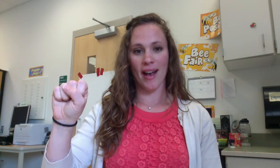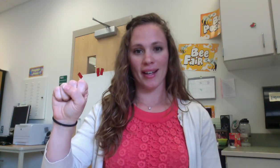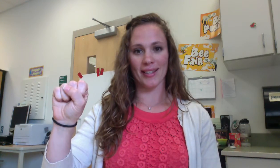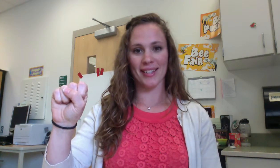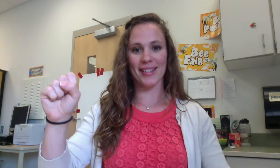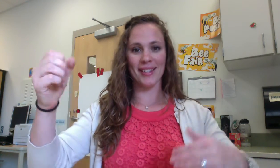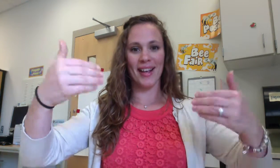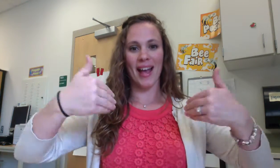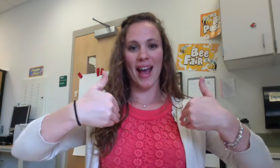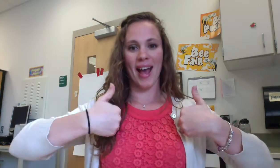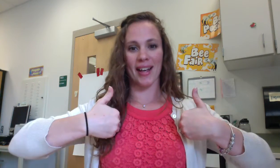H-A-S, has.